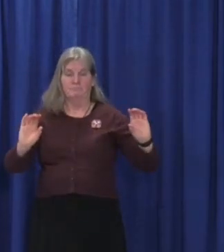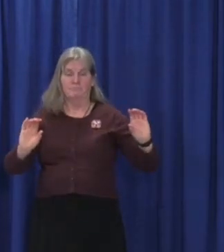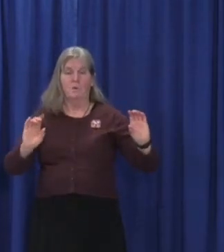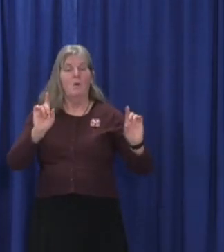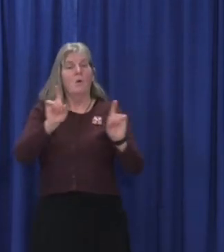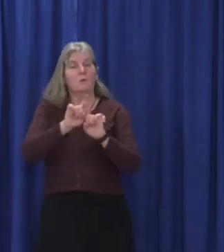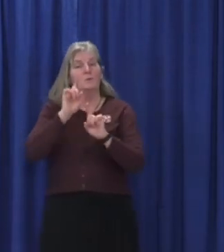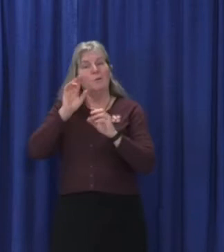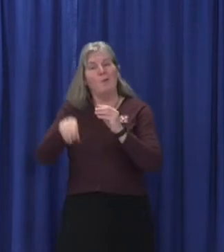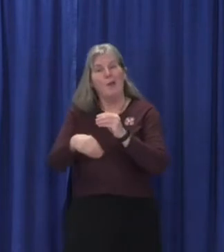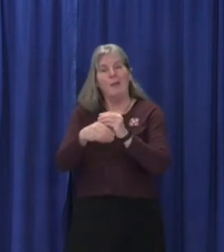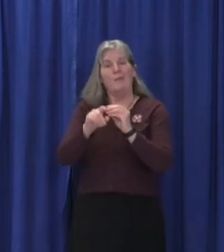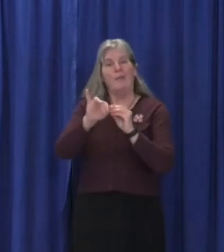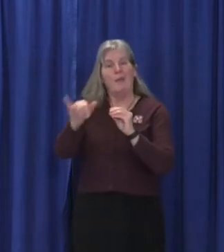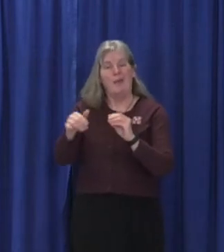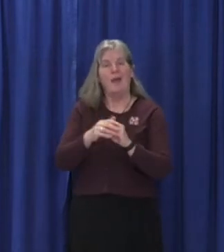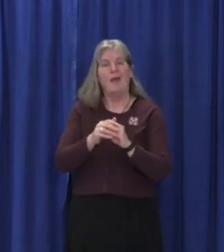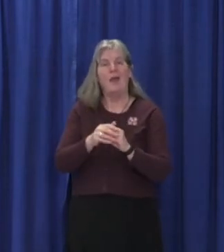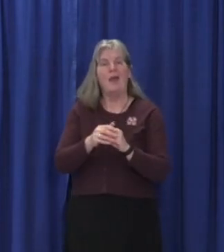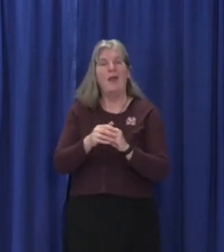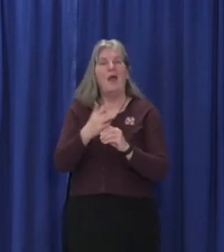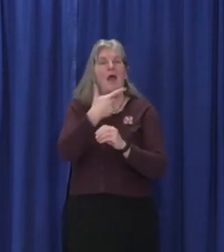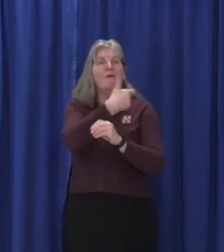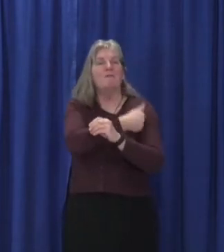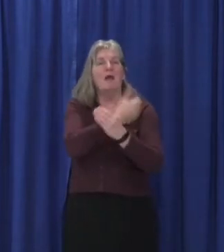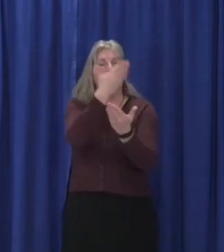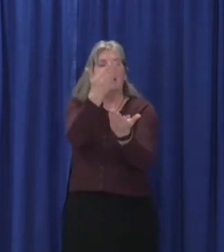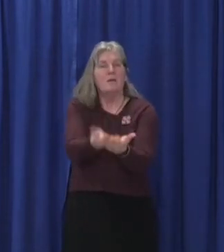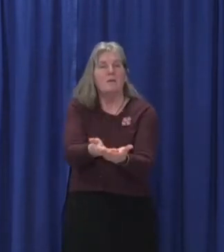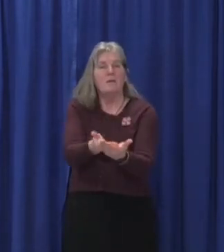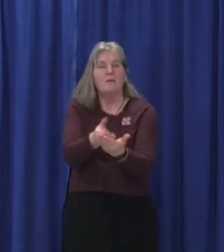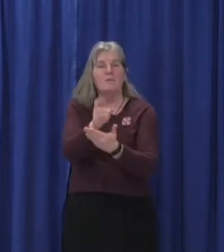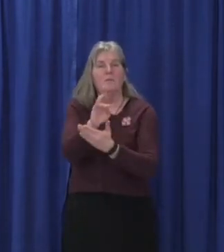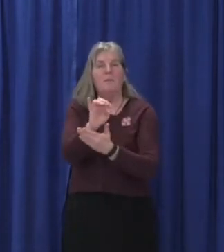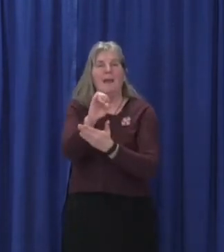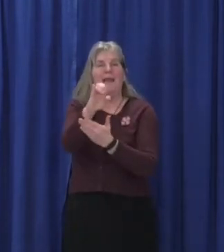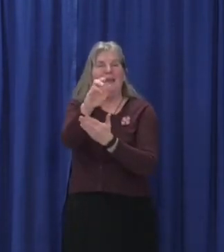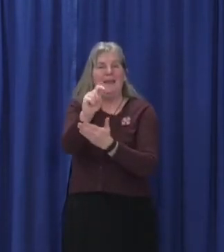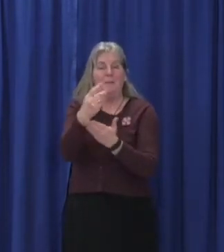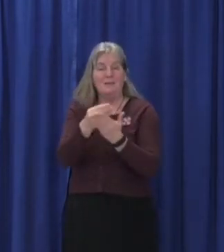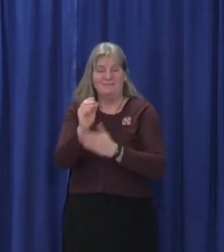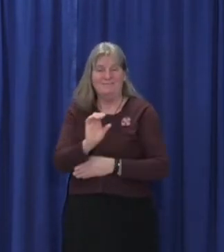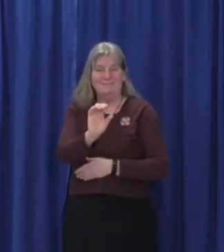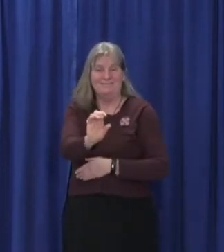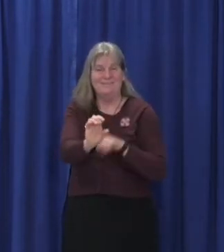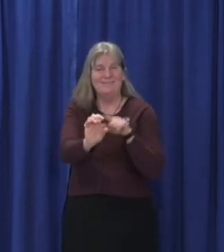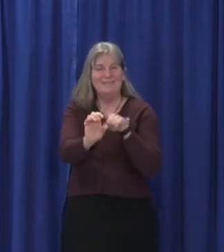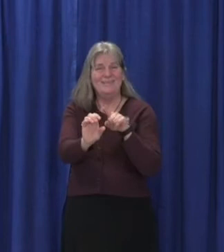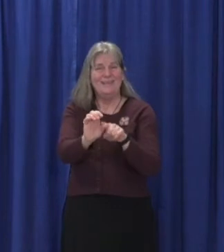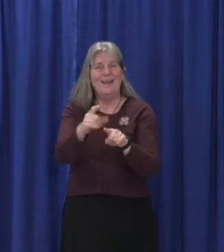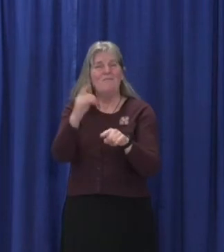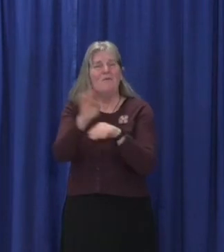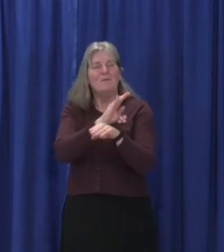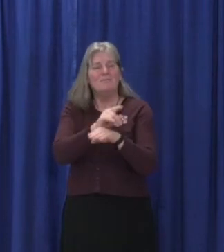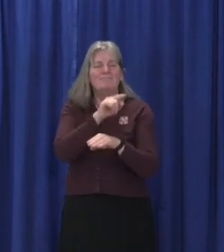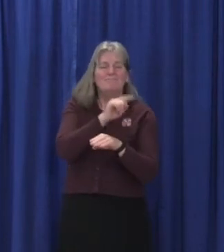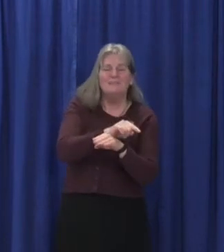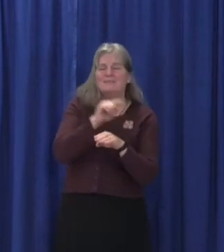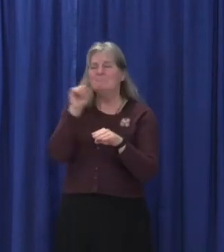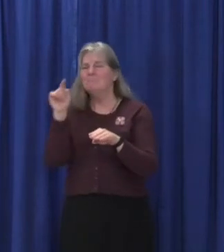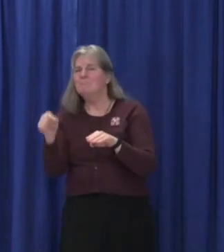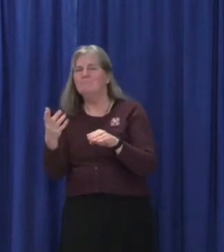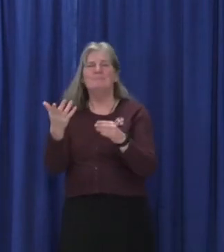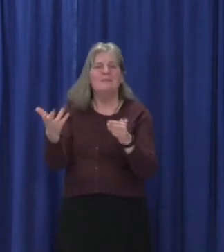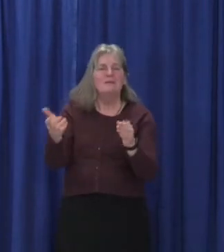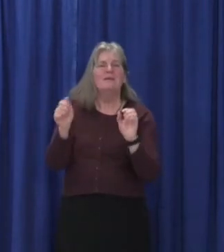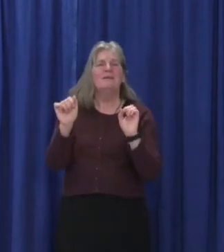Additionally, the vaccine verification rebate is here to help those businesses and